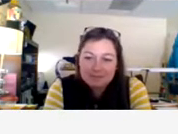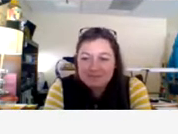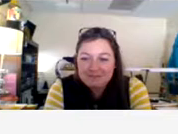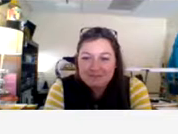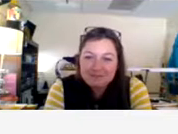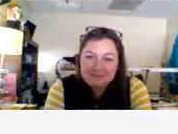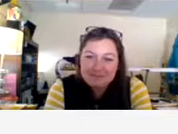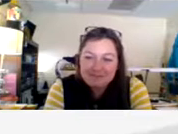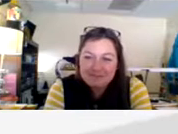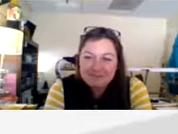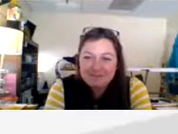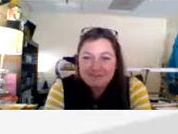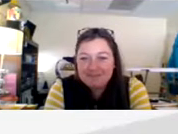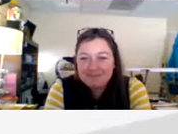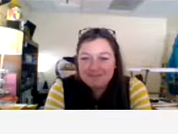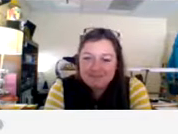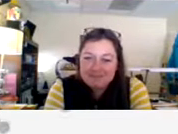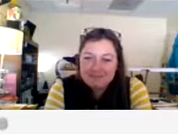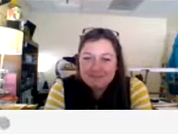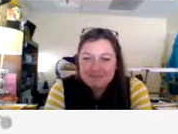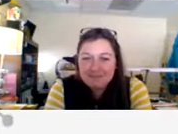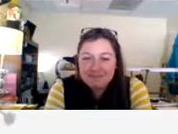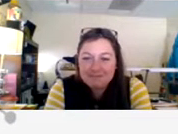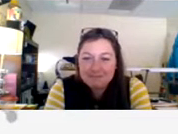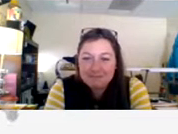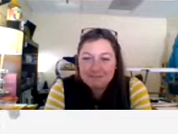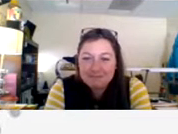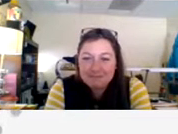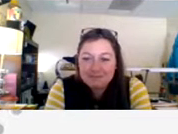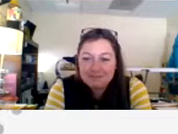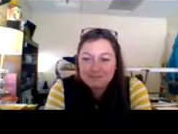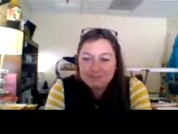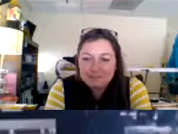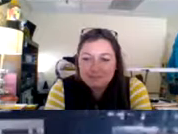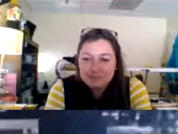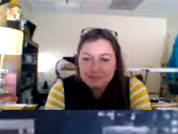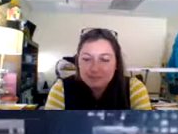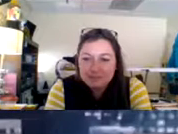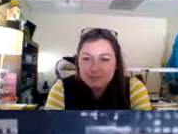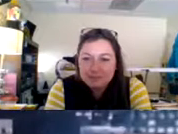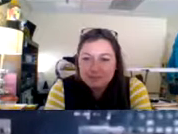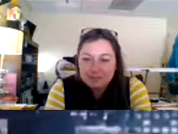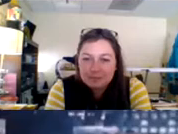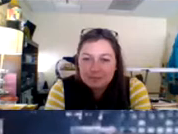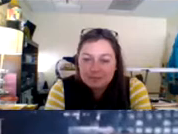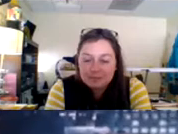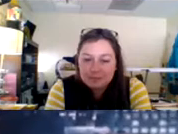Cash. Plus, free store pickup. Let the gifting start. Shop Kohl's and Kohl's.com. This is an amazing thing. As I'm sure you know, there was a